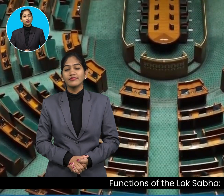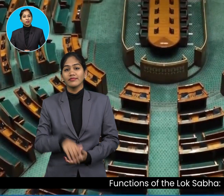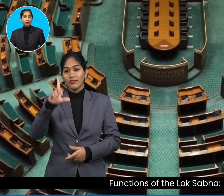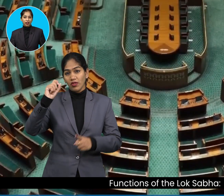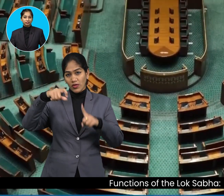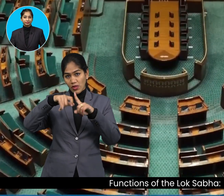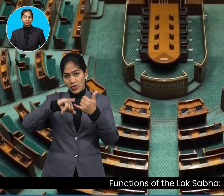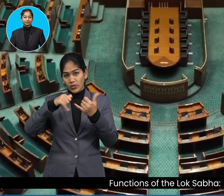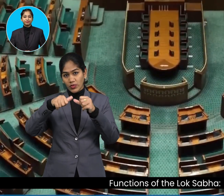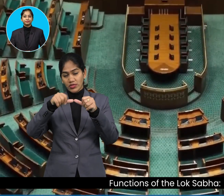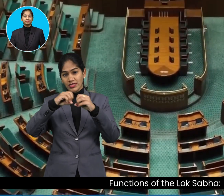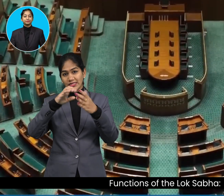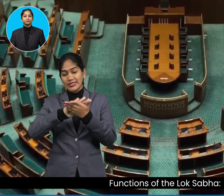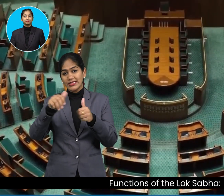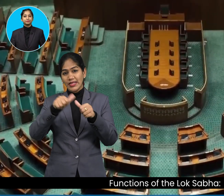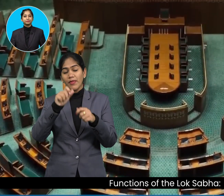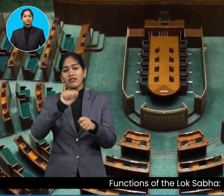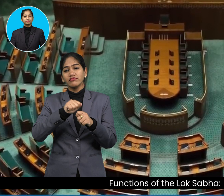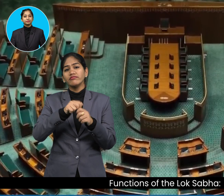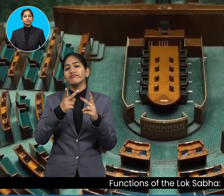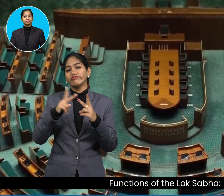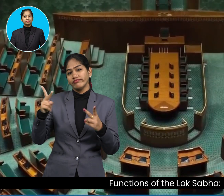Functions of the Lok Sabha.